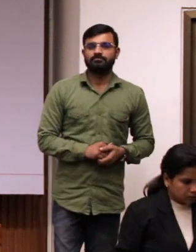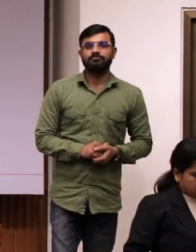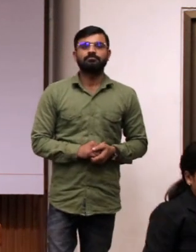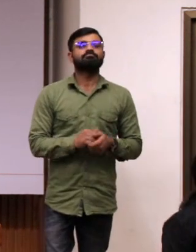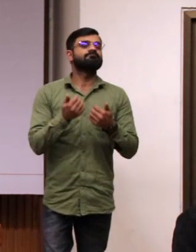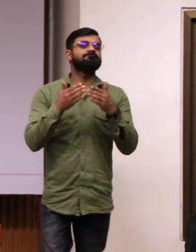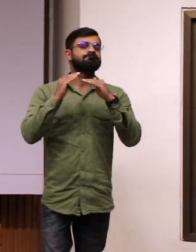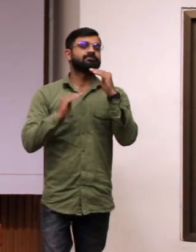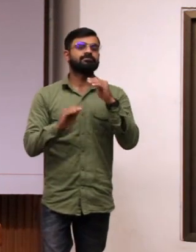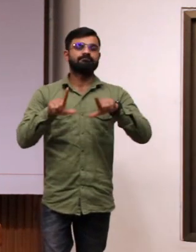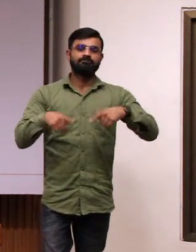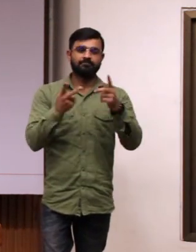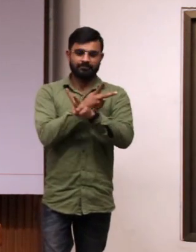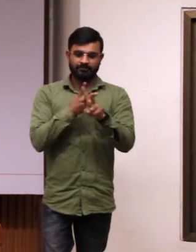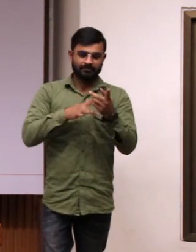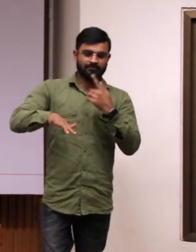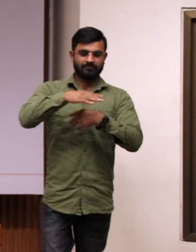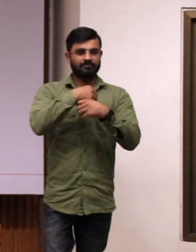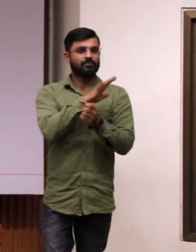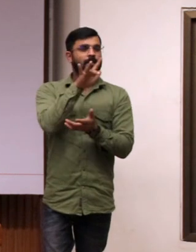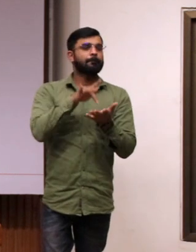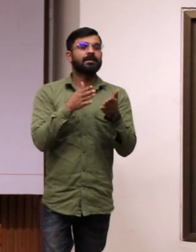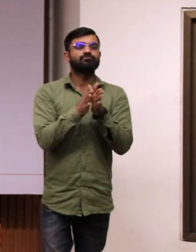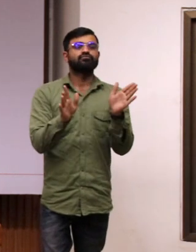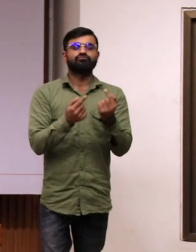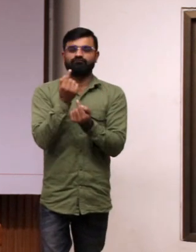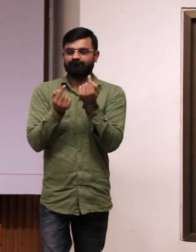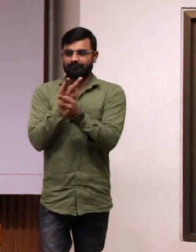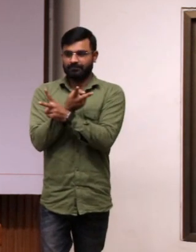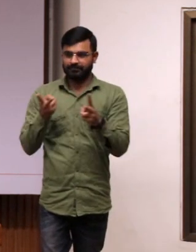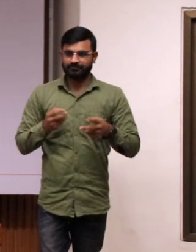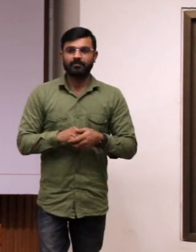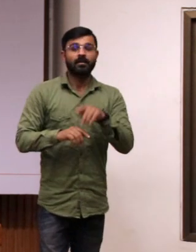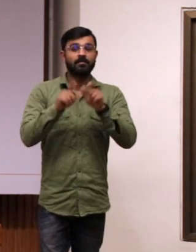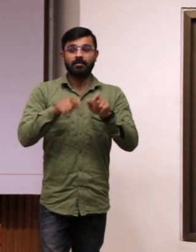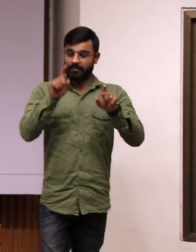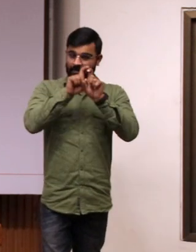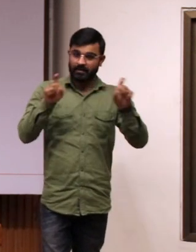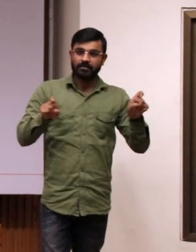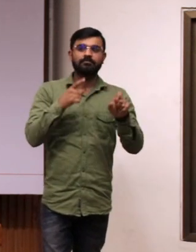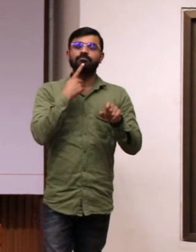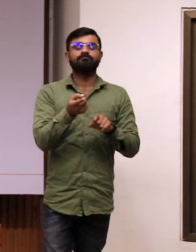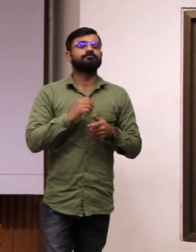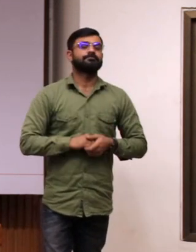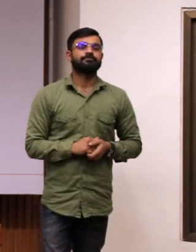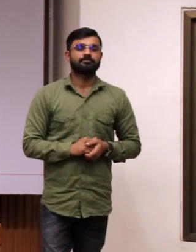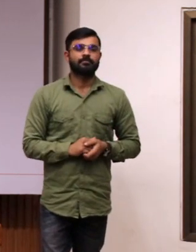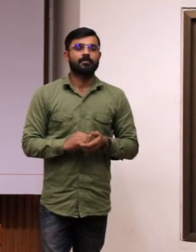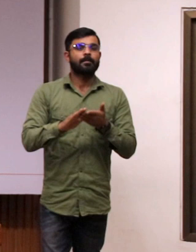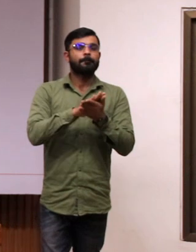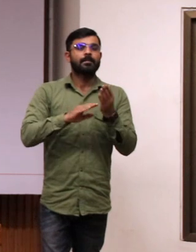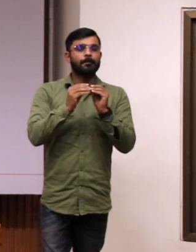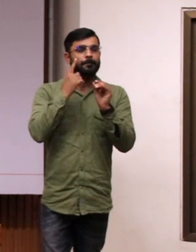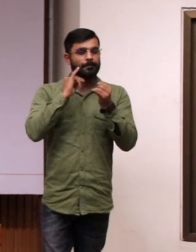pull down trees and creates open space for the grasses. But people are clearing. For example, you will see